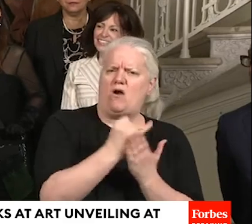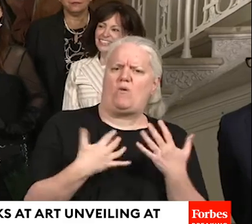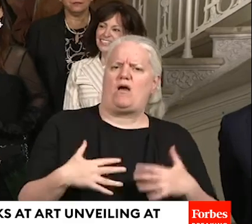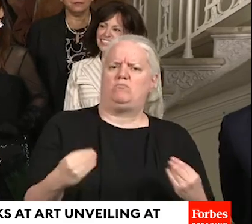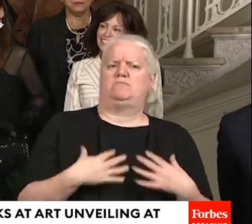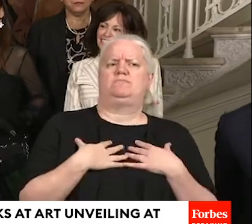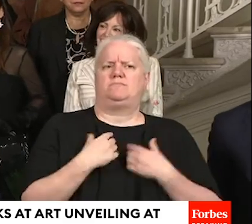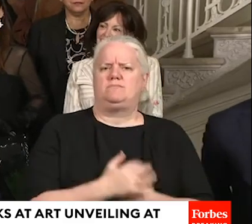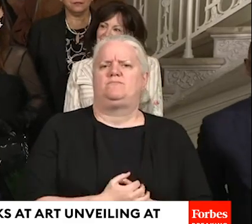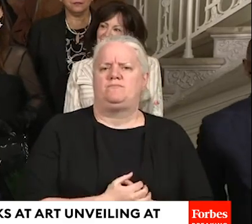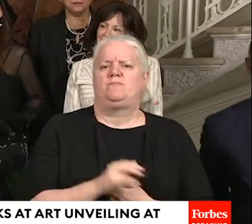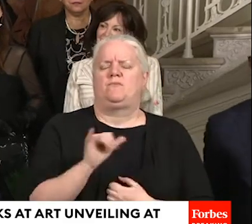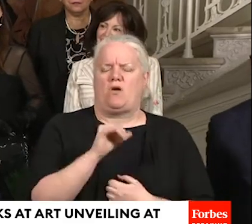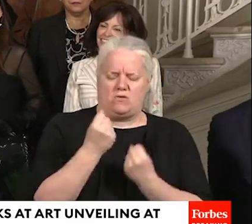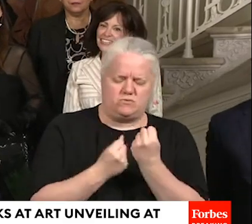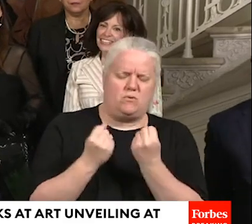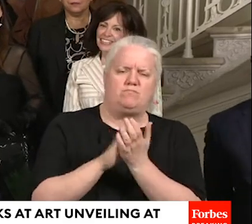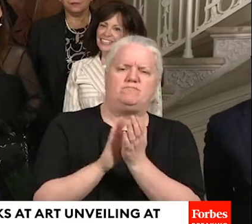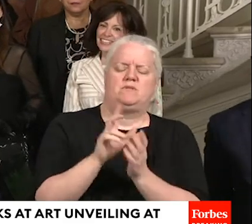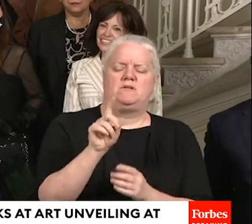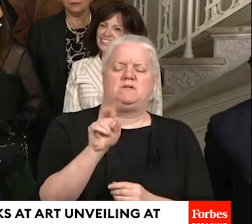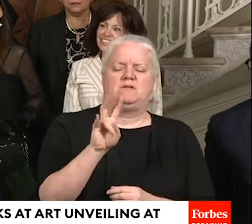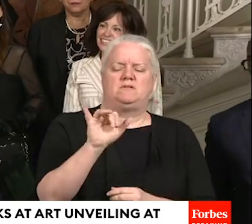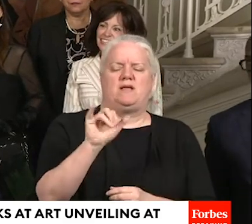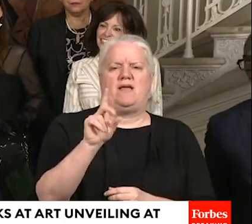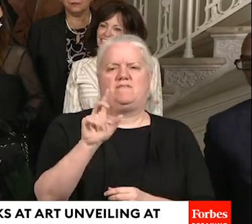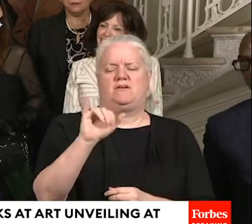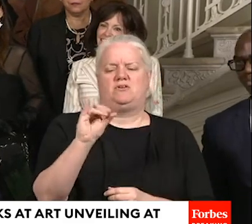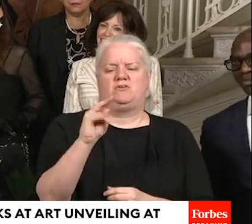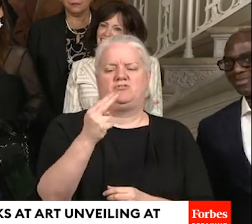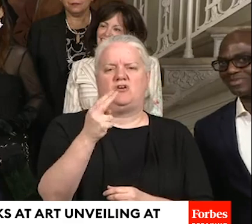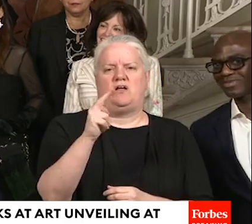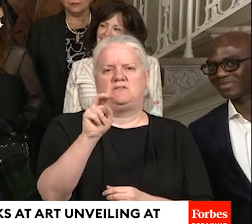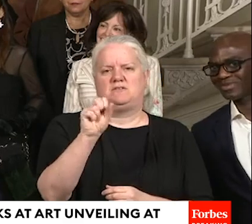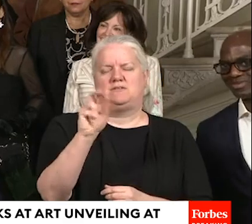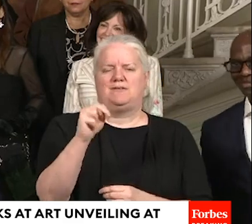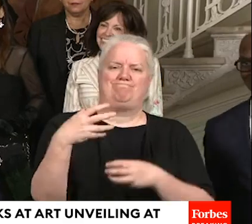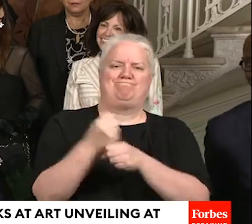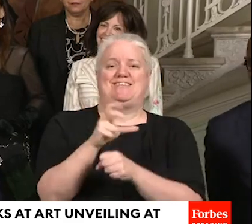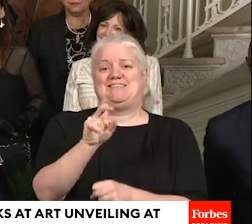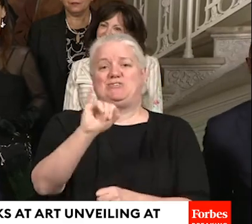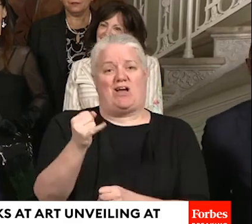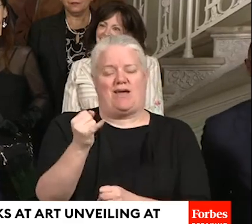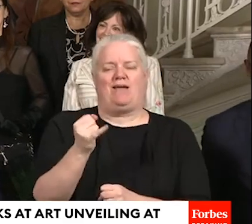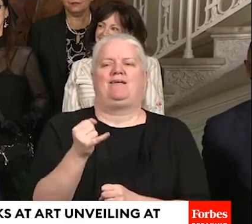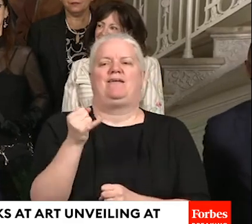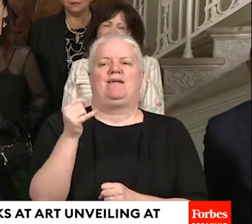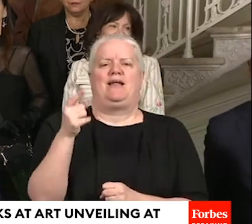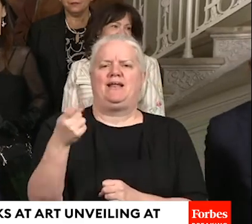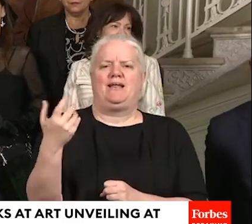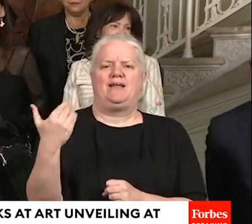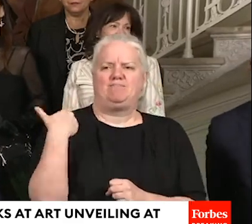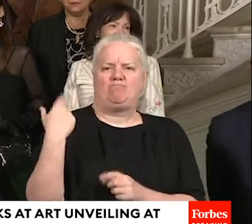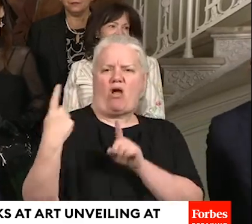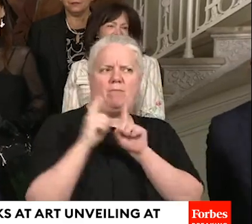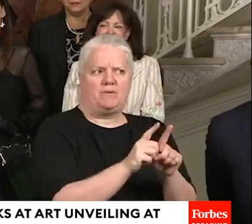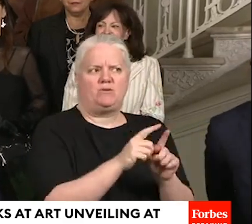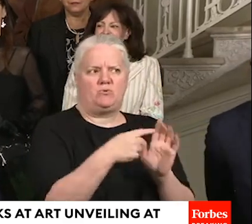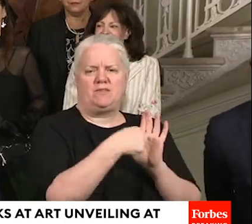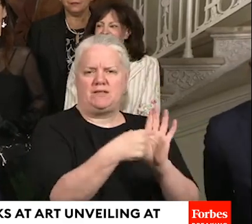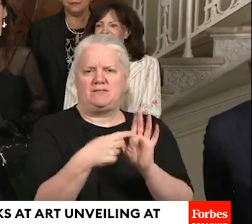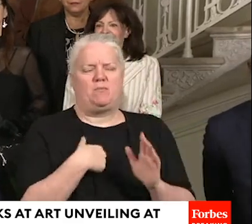add, joining David Johnson, affectionately known as DJ, who took me to one of the exhibits, and I walked